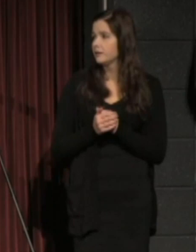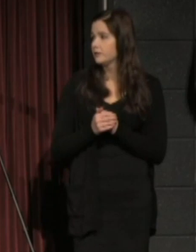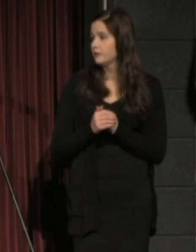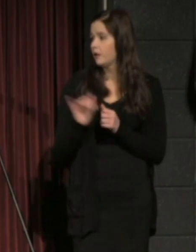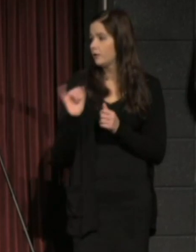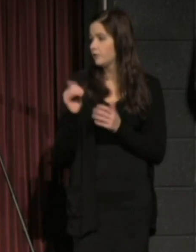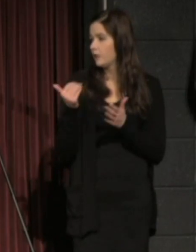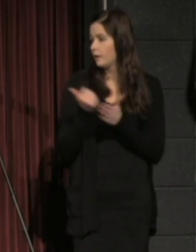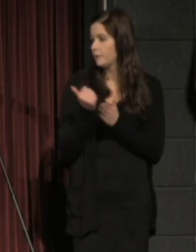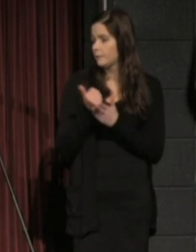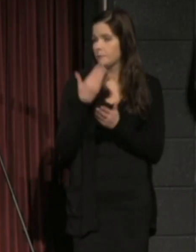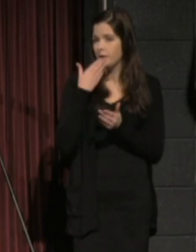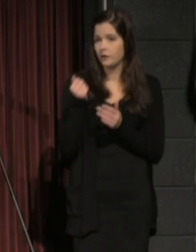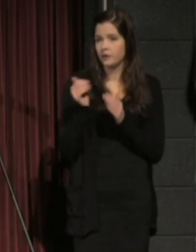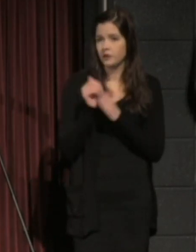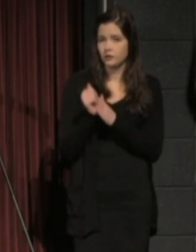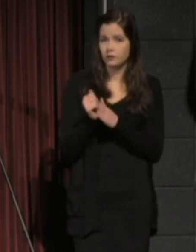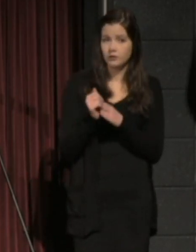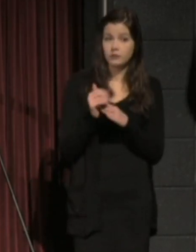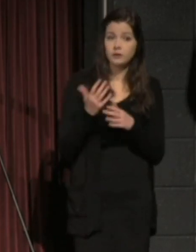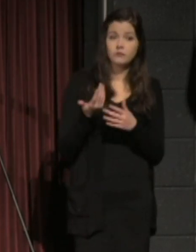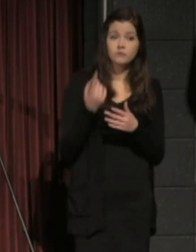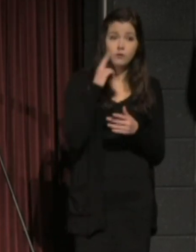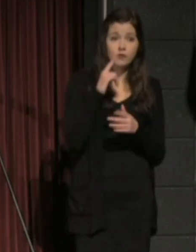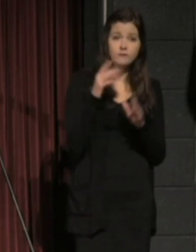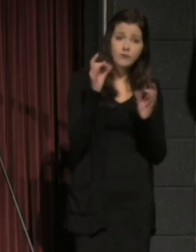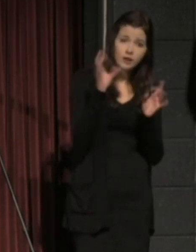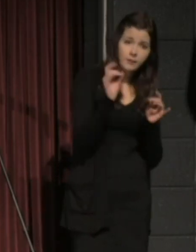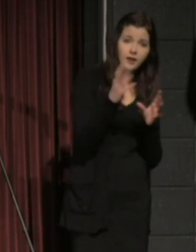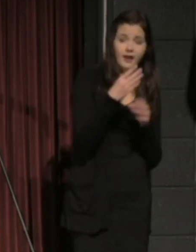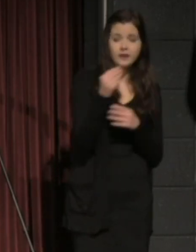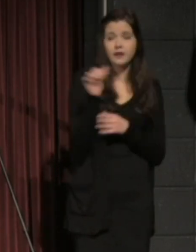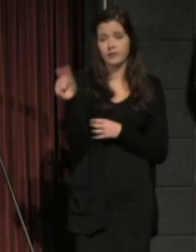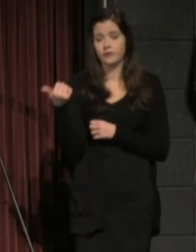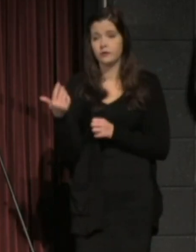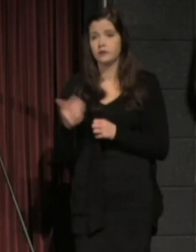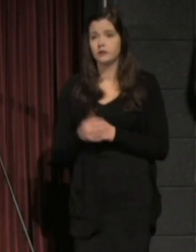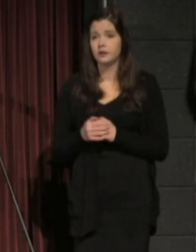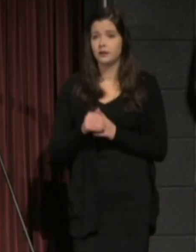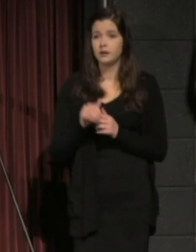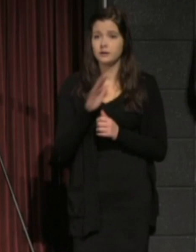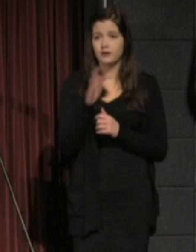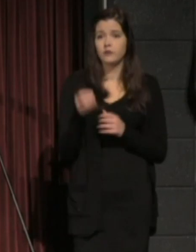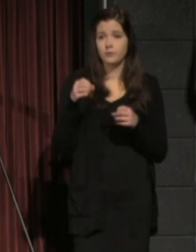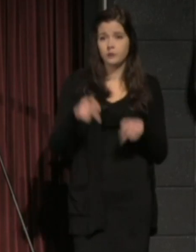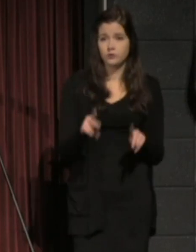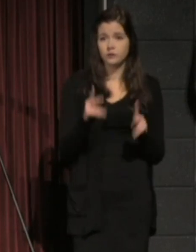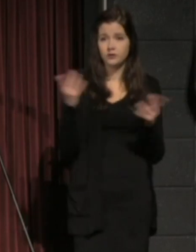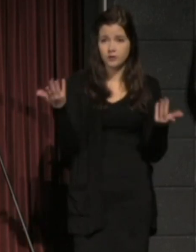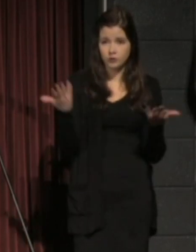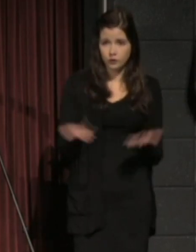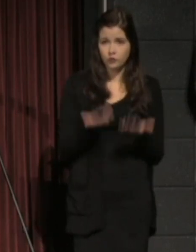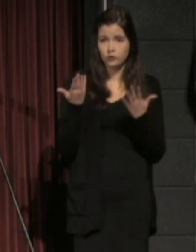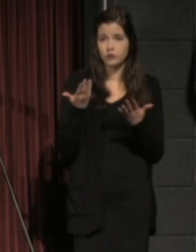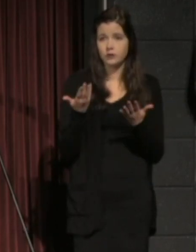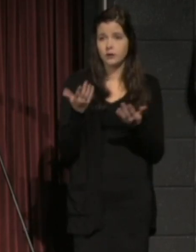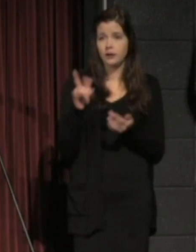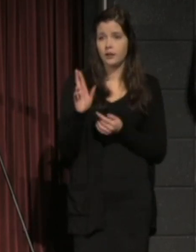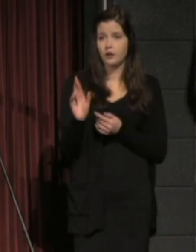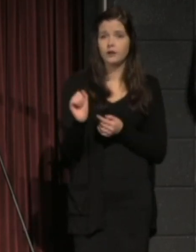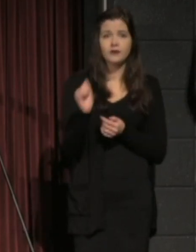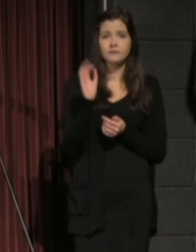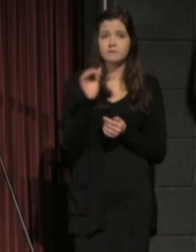leader on and off the volleyball court. However, I never would have gotten the opportunity to attend Lake Region if it had not been for my